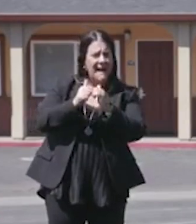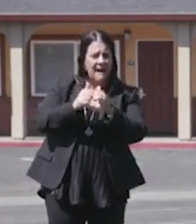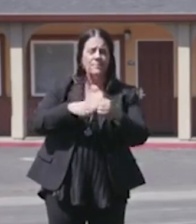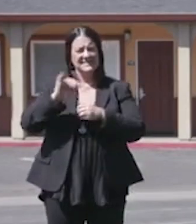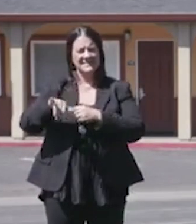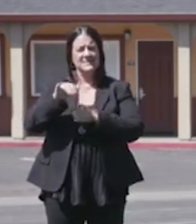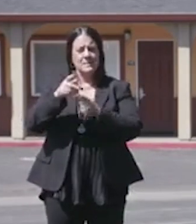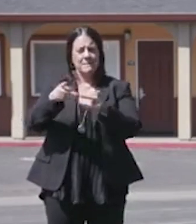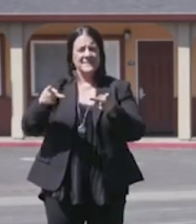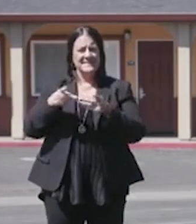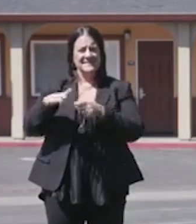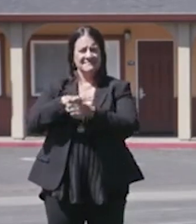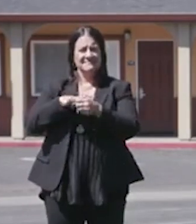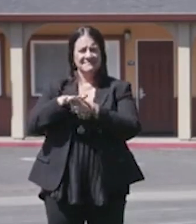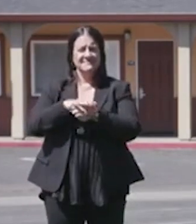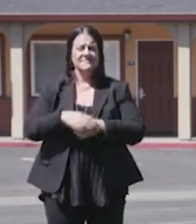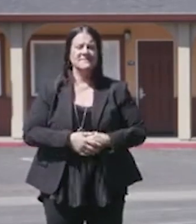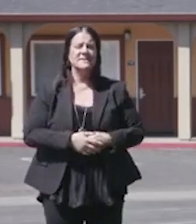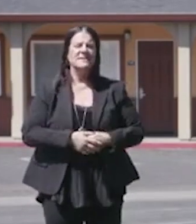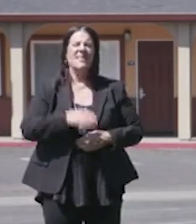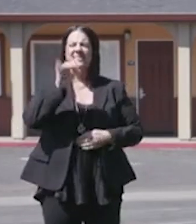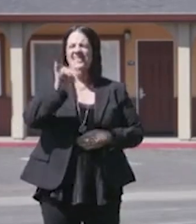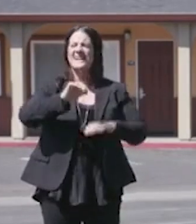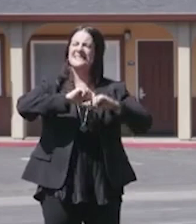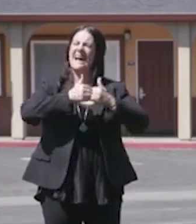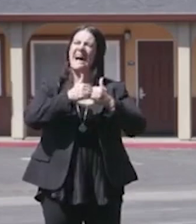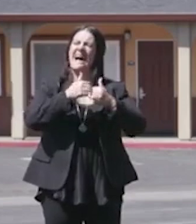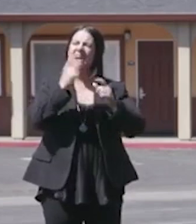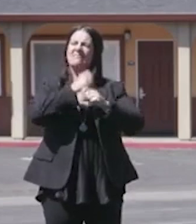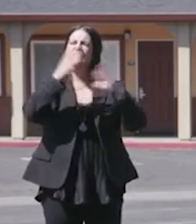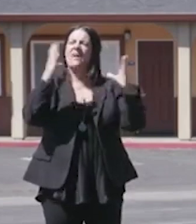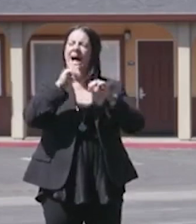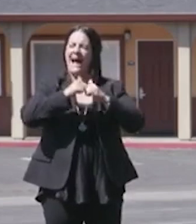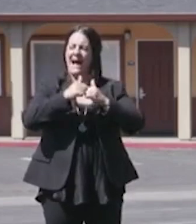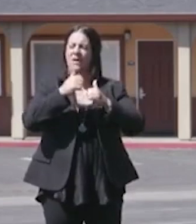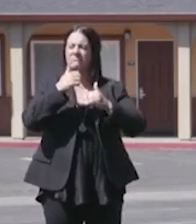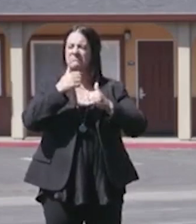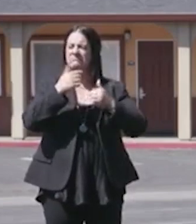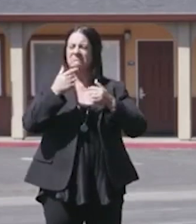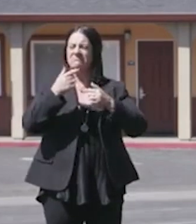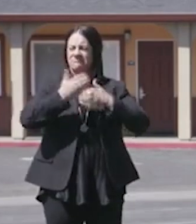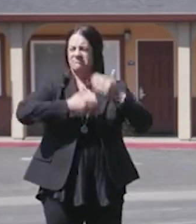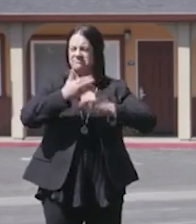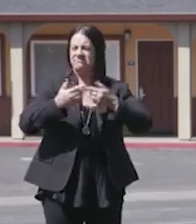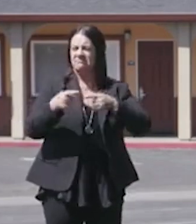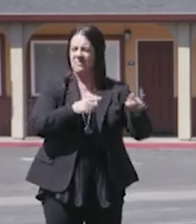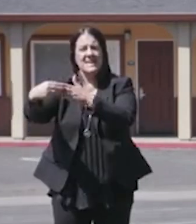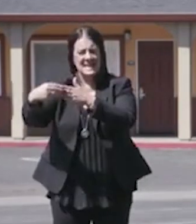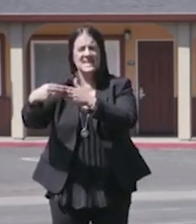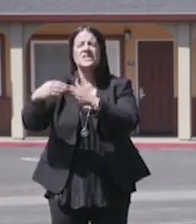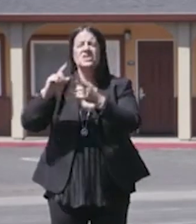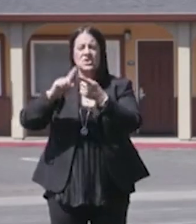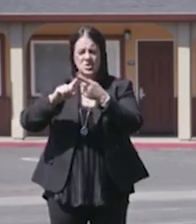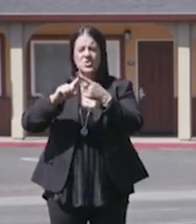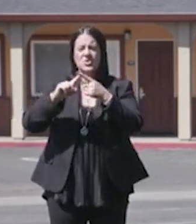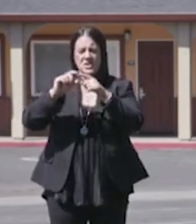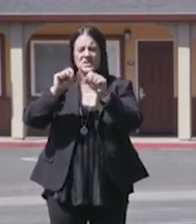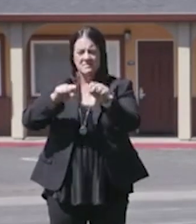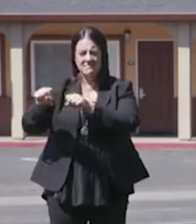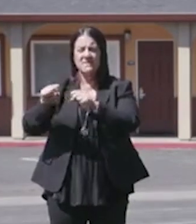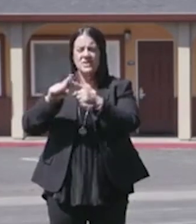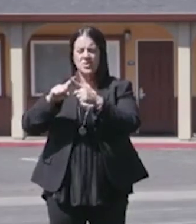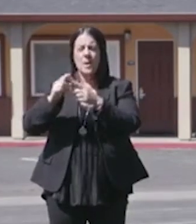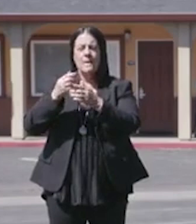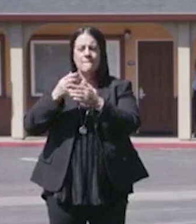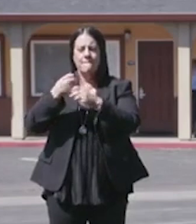security is an issue. So that's the framework of what we're doing. Phase one, 15,000 units. But we recognize